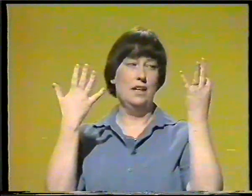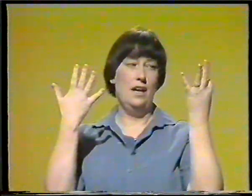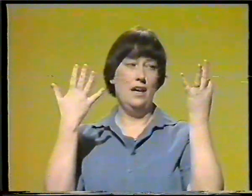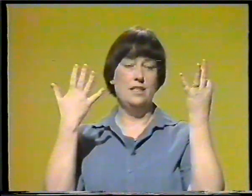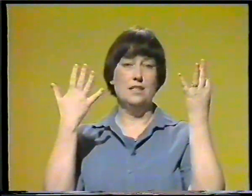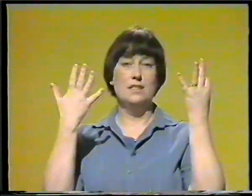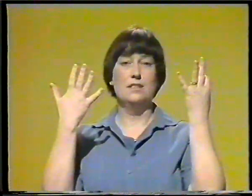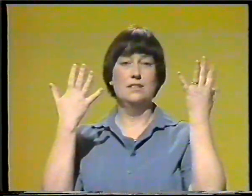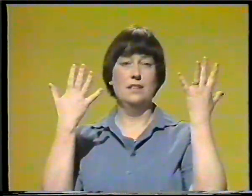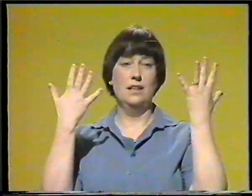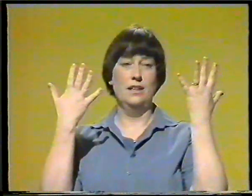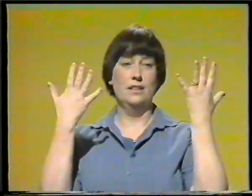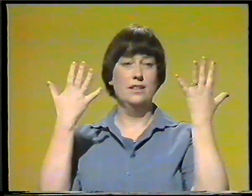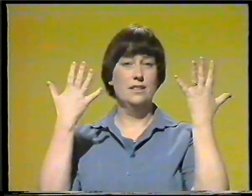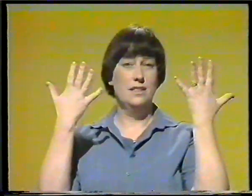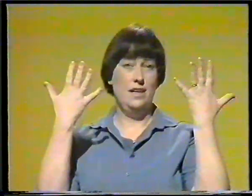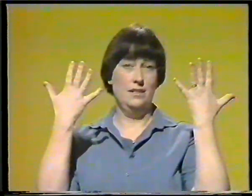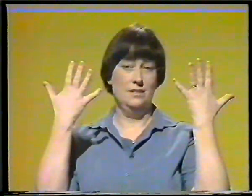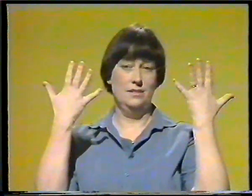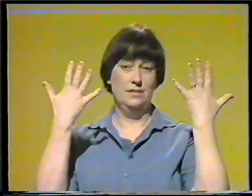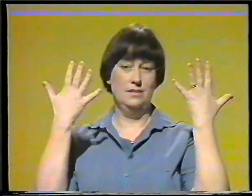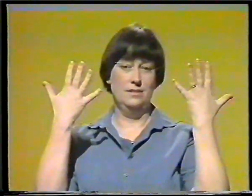8, 9, 10.